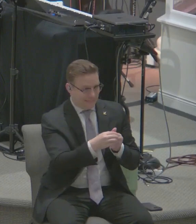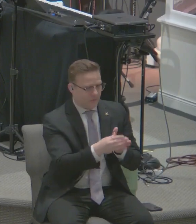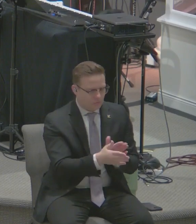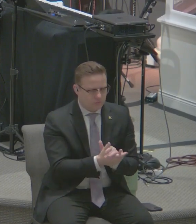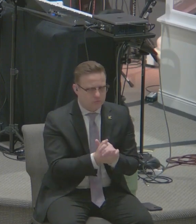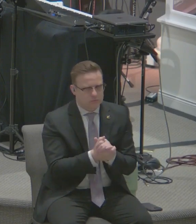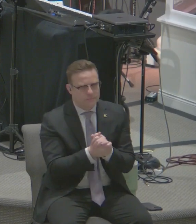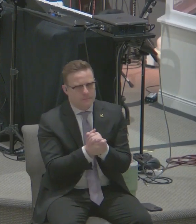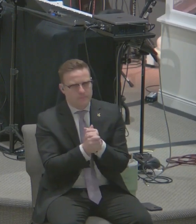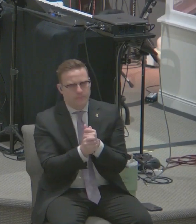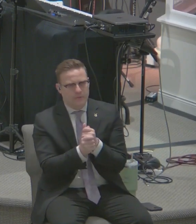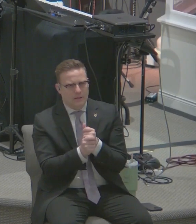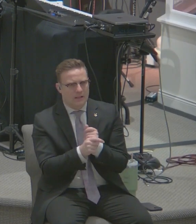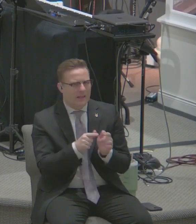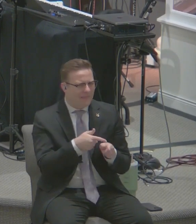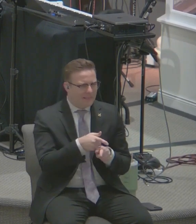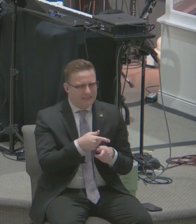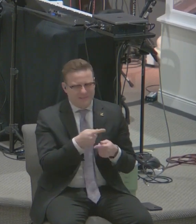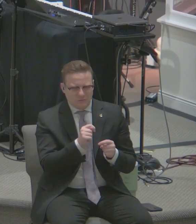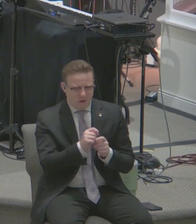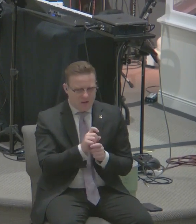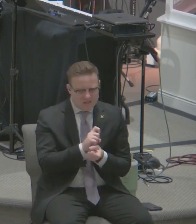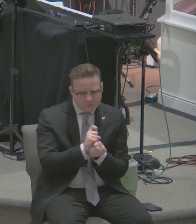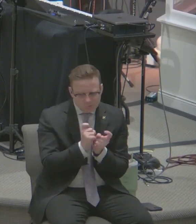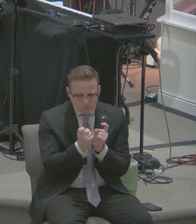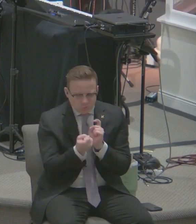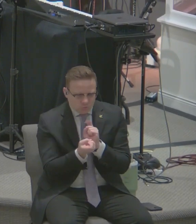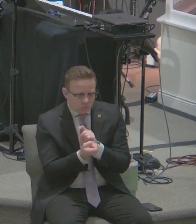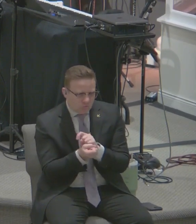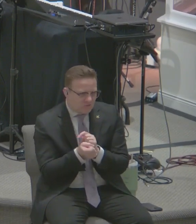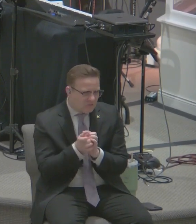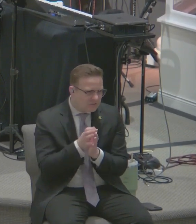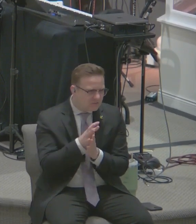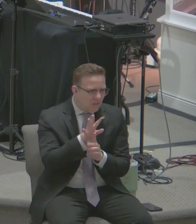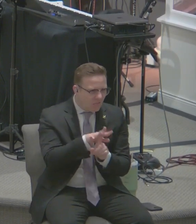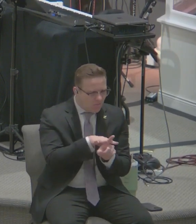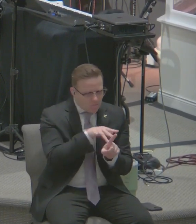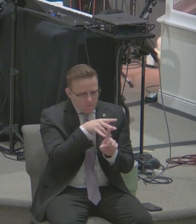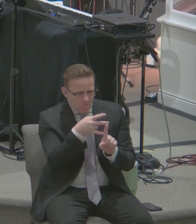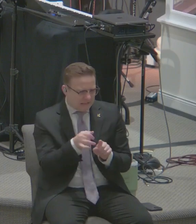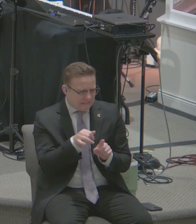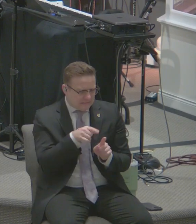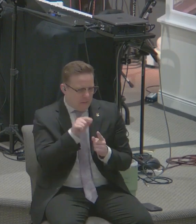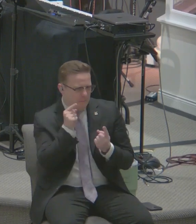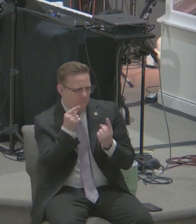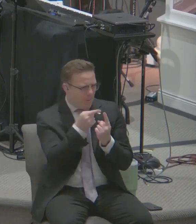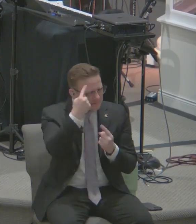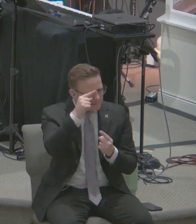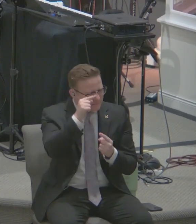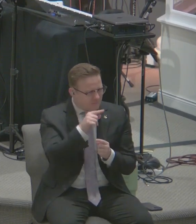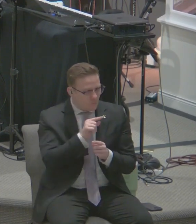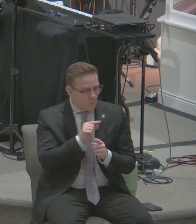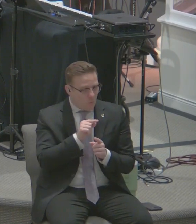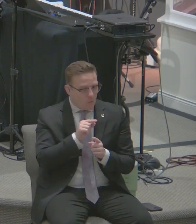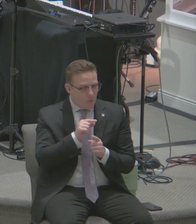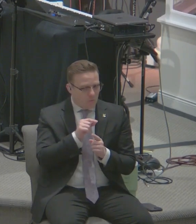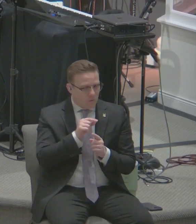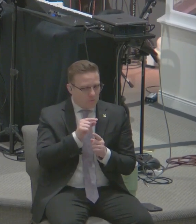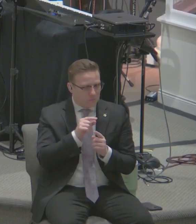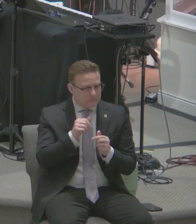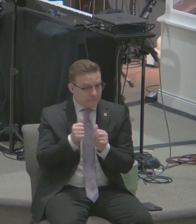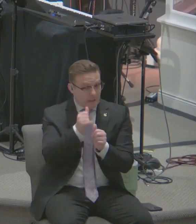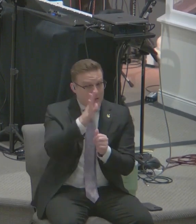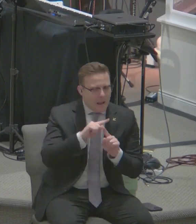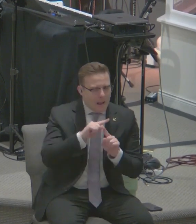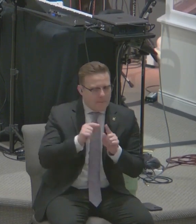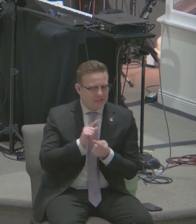had twisted and had perverted their purpose for their own gain.